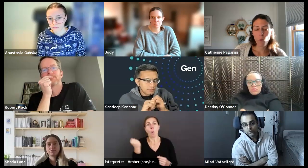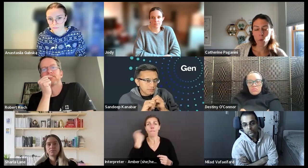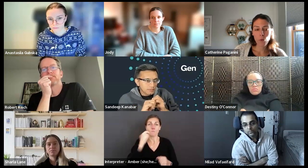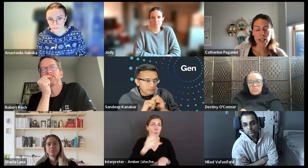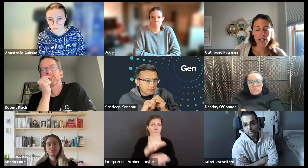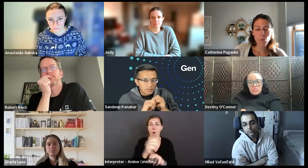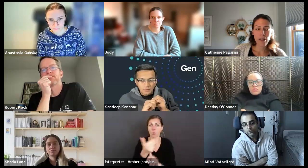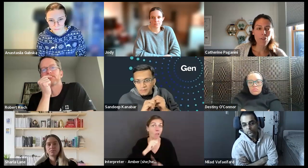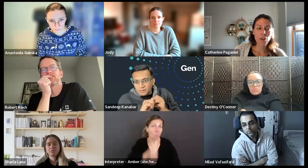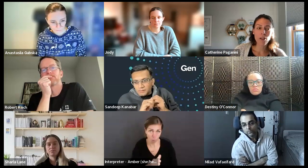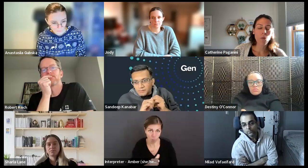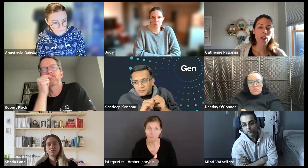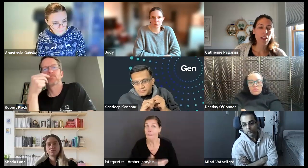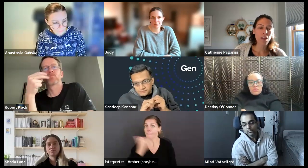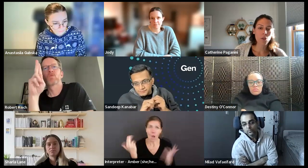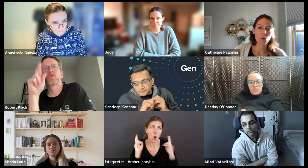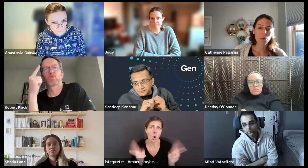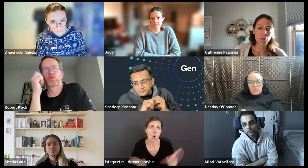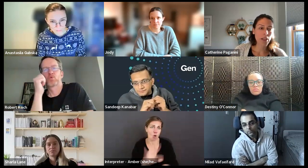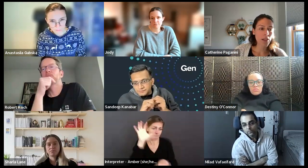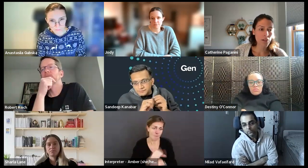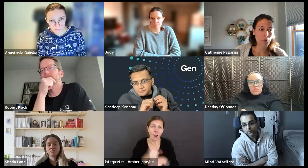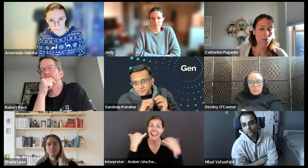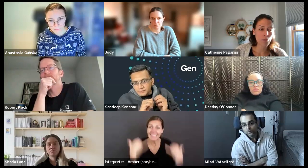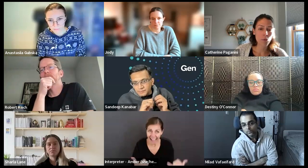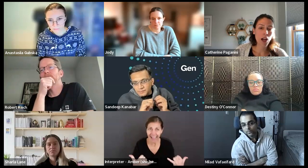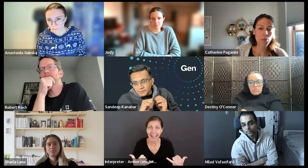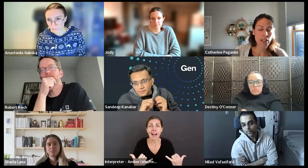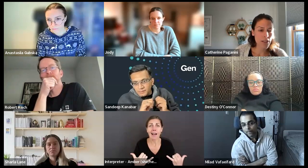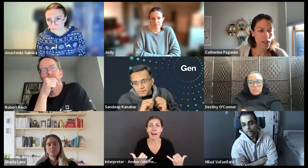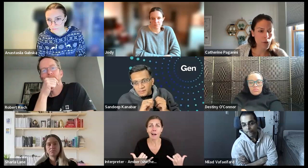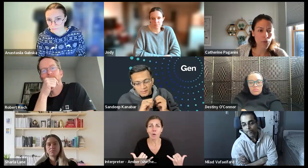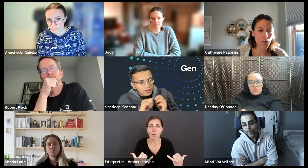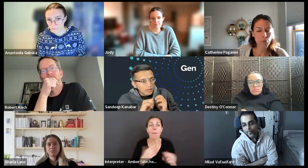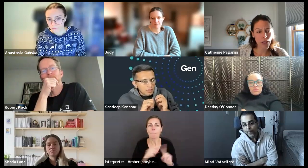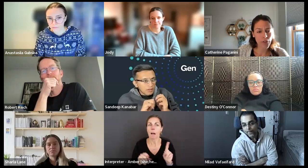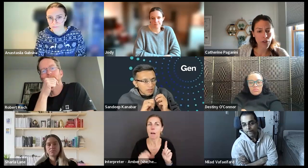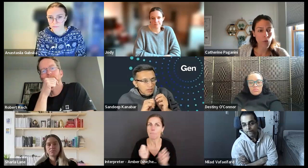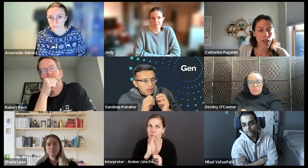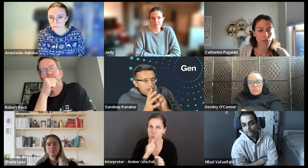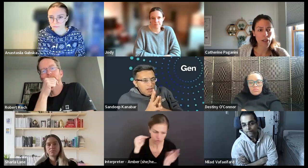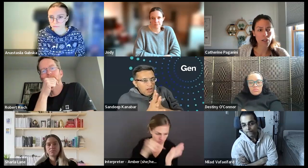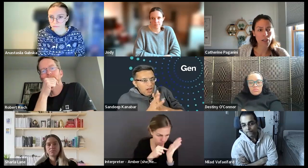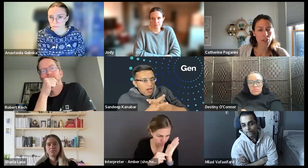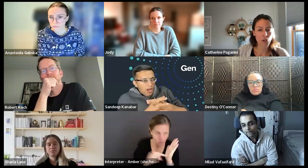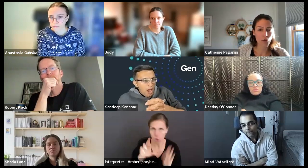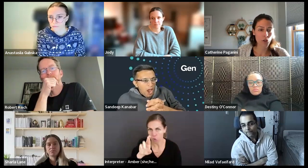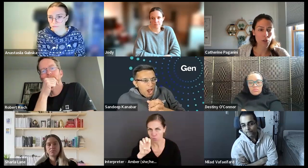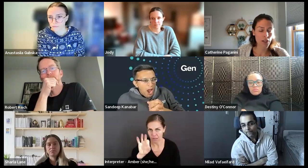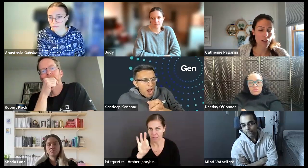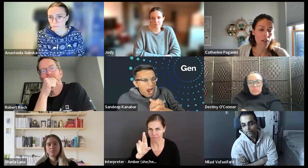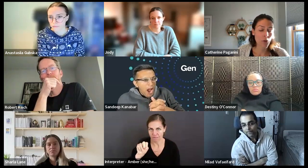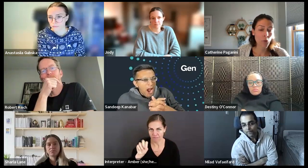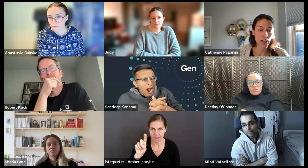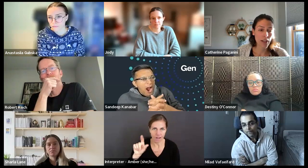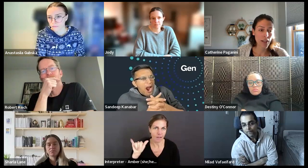the more we wait, the farther away you will be. Rob and Destiny were pretty far away, right? Like, so just